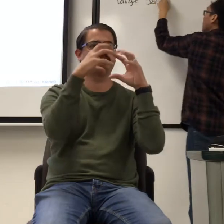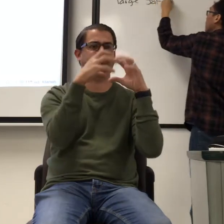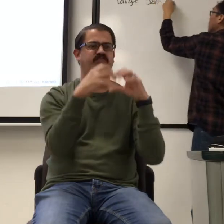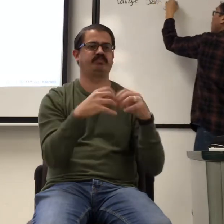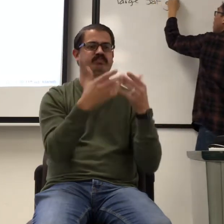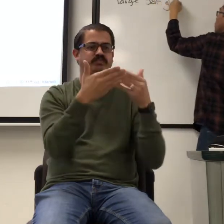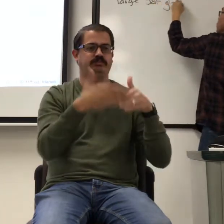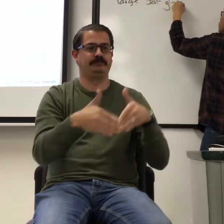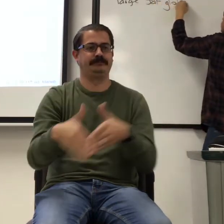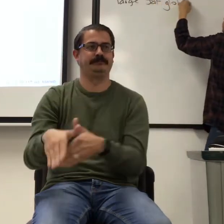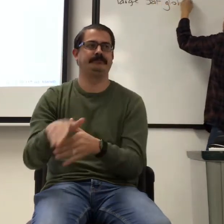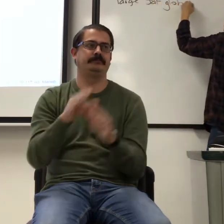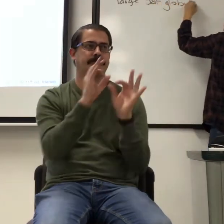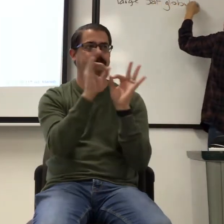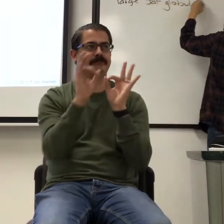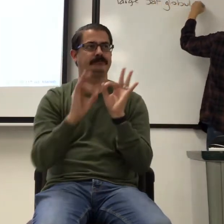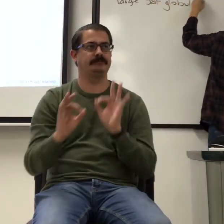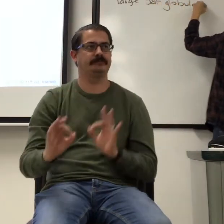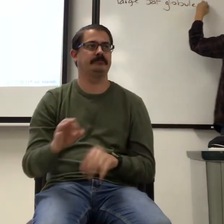fat globule